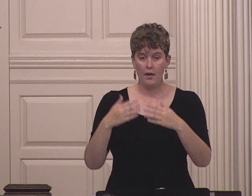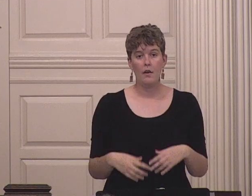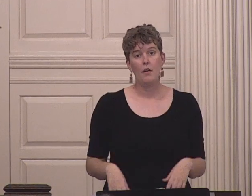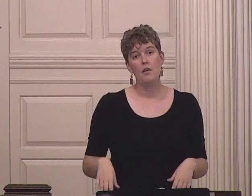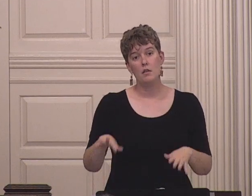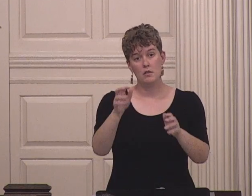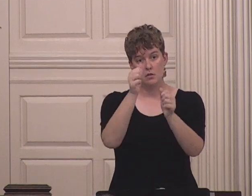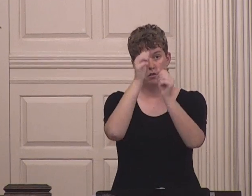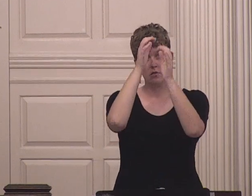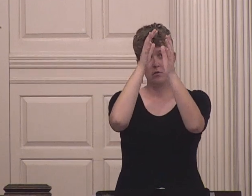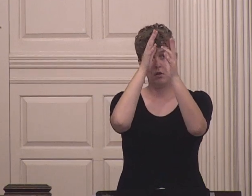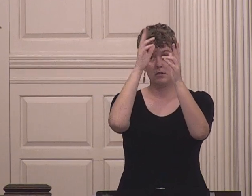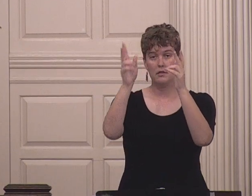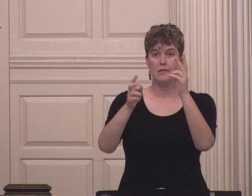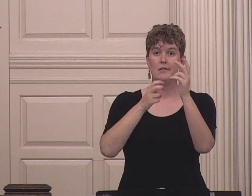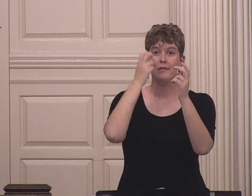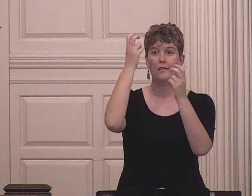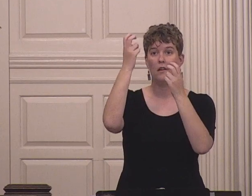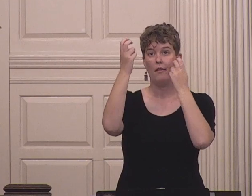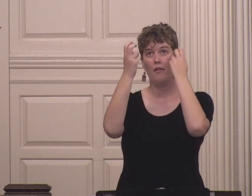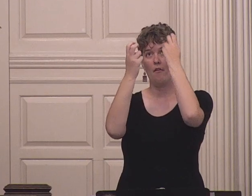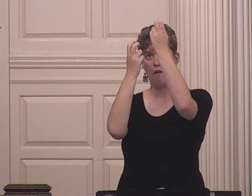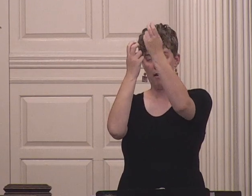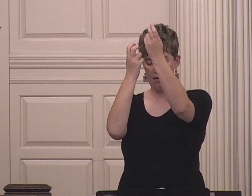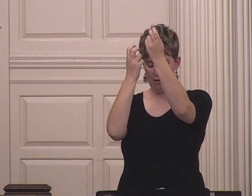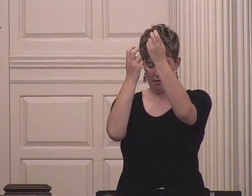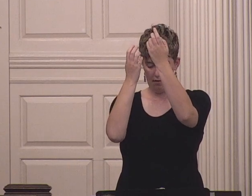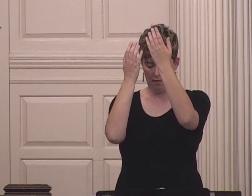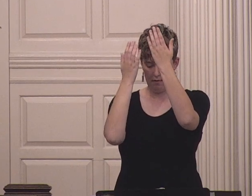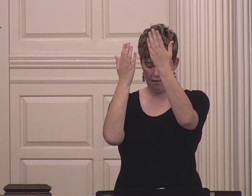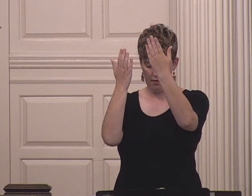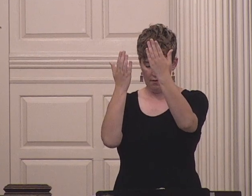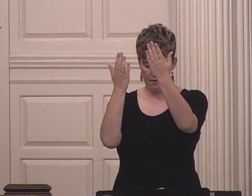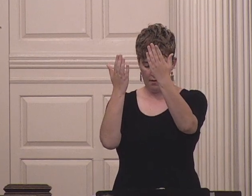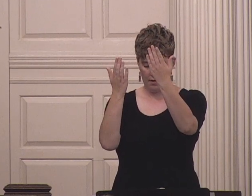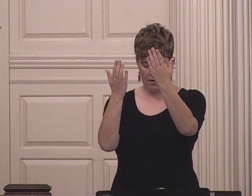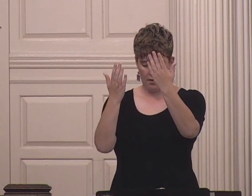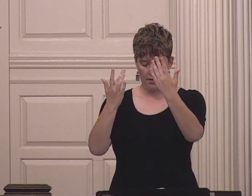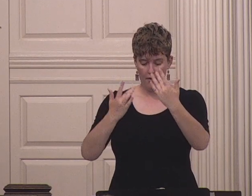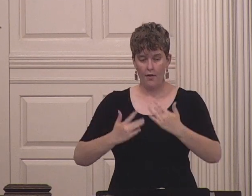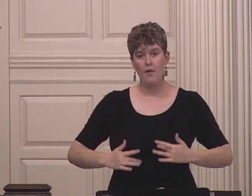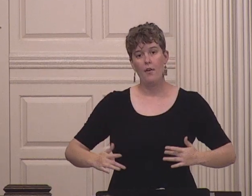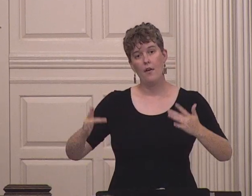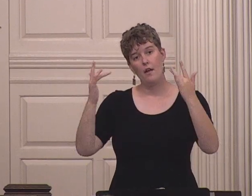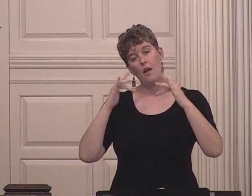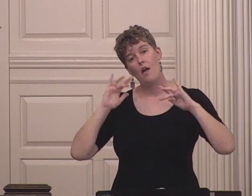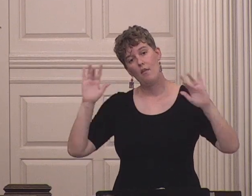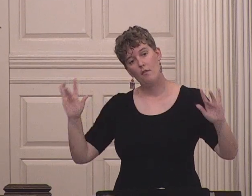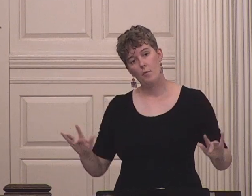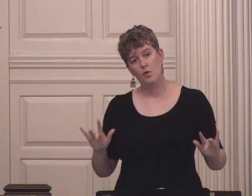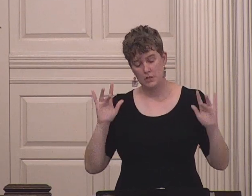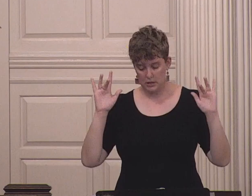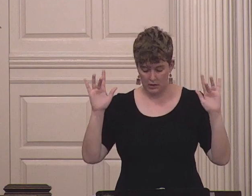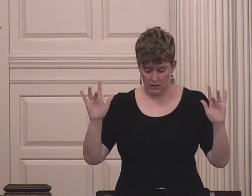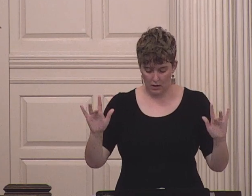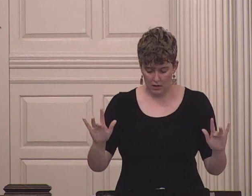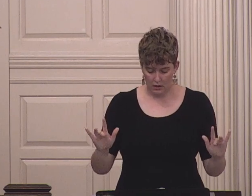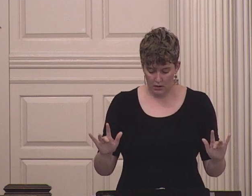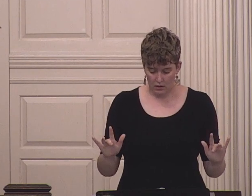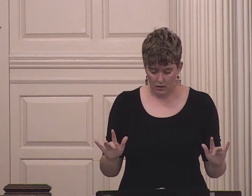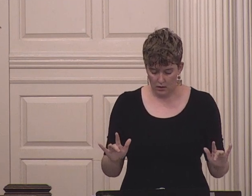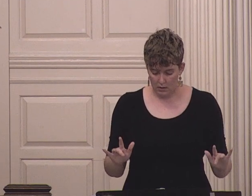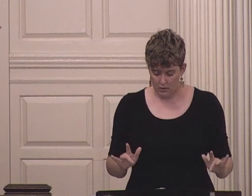prayer. You are seated at the right hand of the Father, have mercy